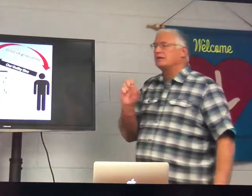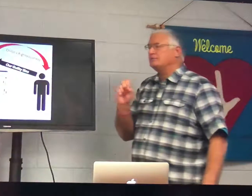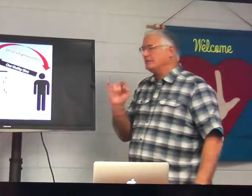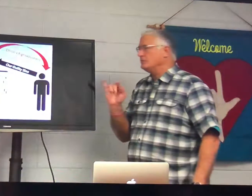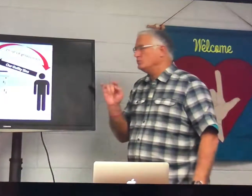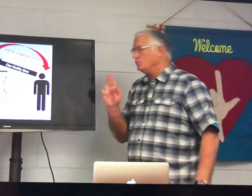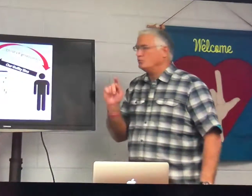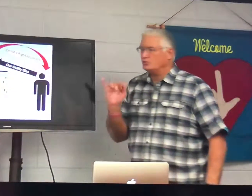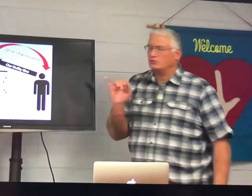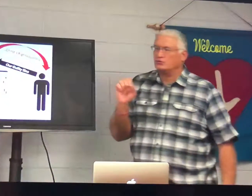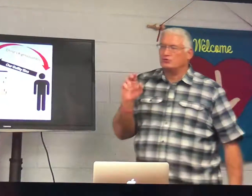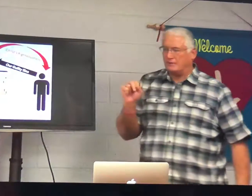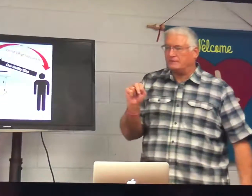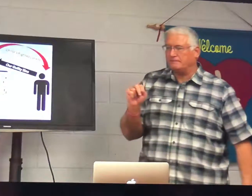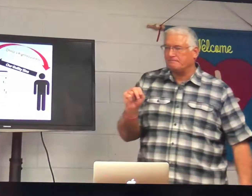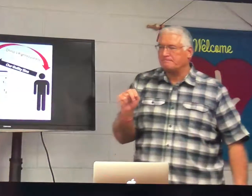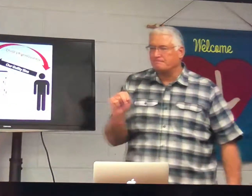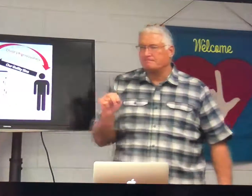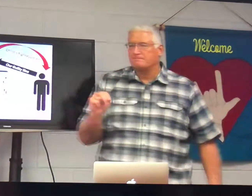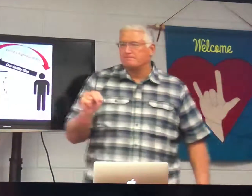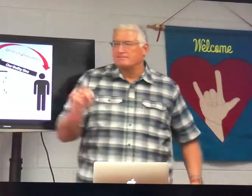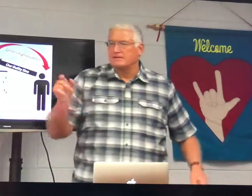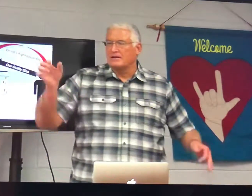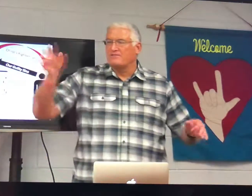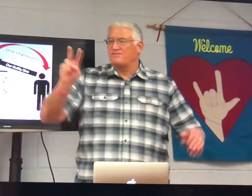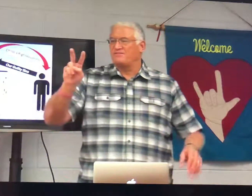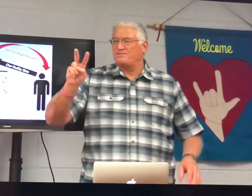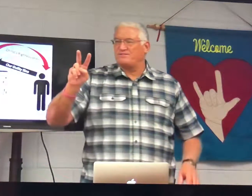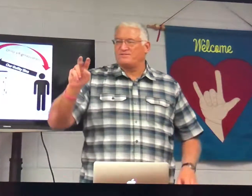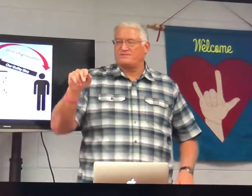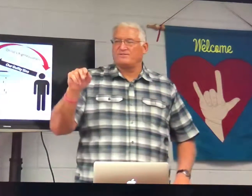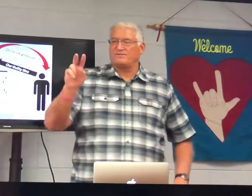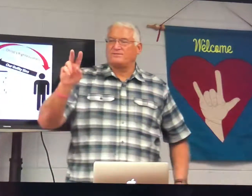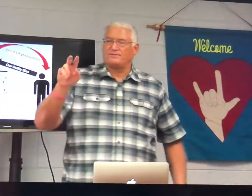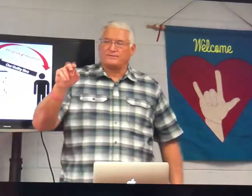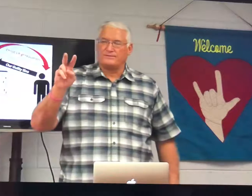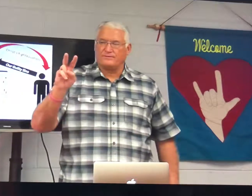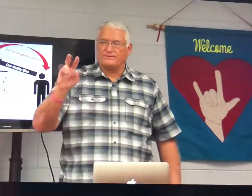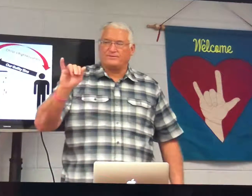over to the bullpen and ride it out. And he generally comes out firing.